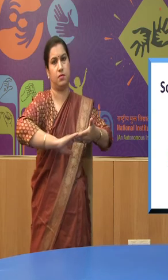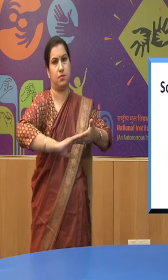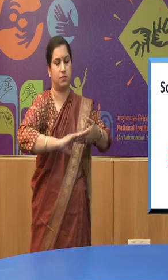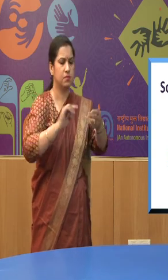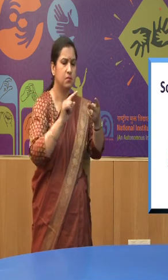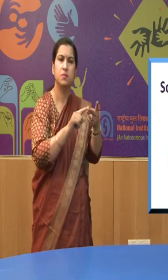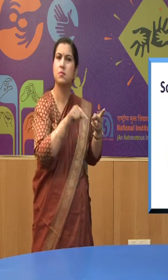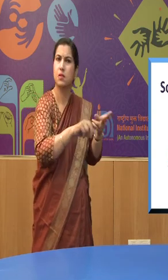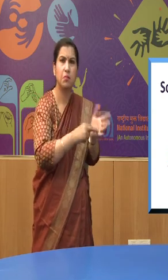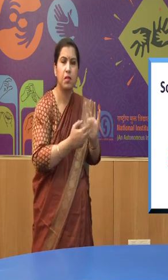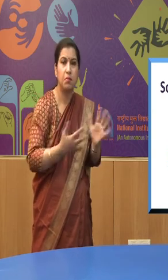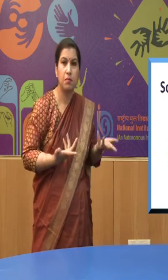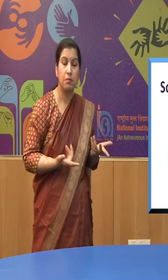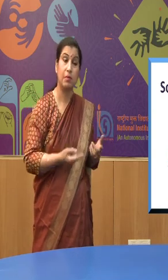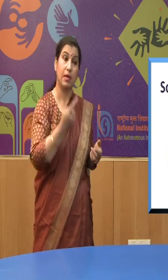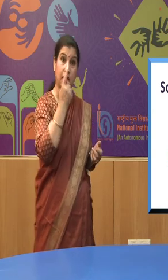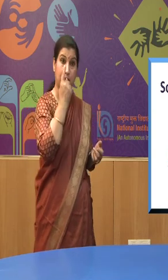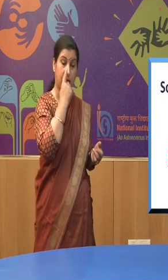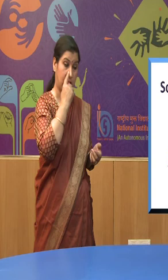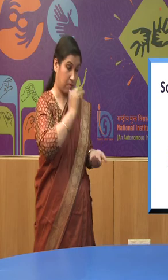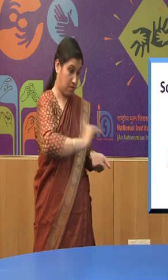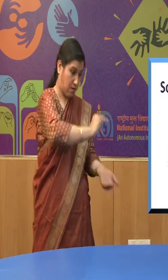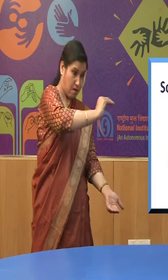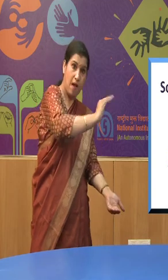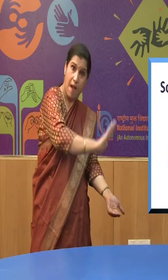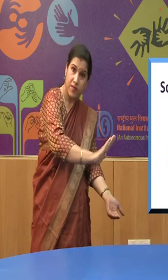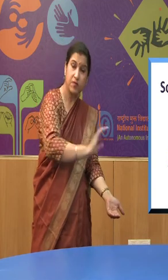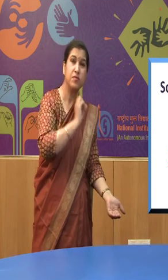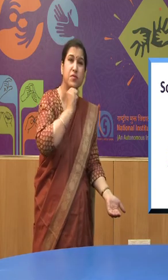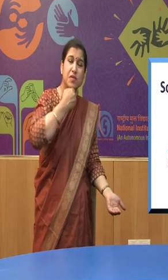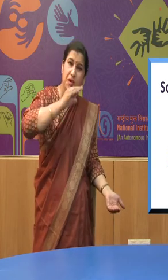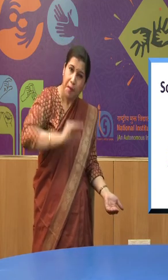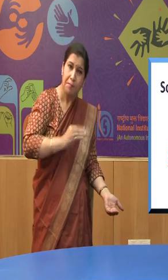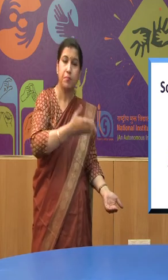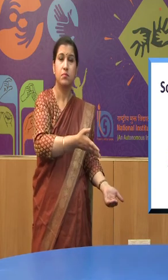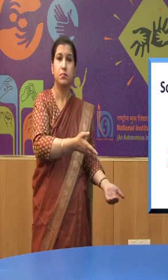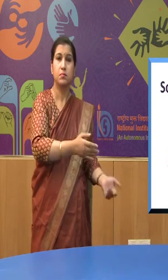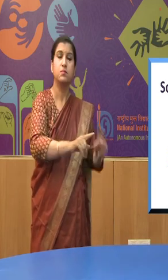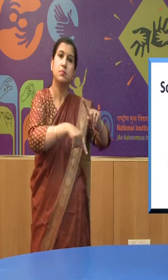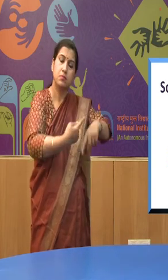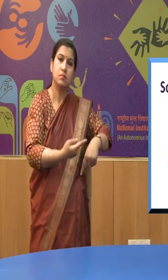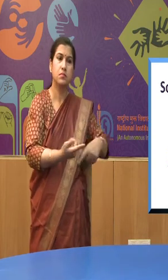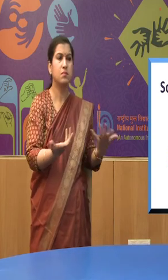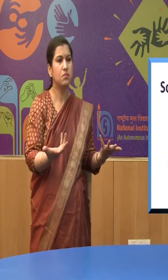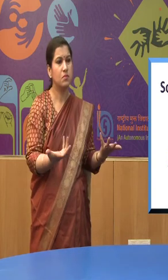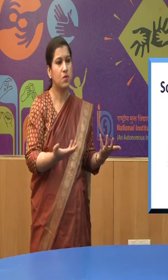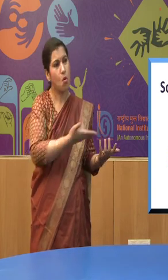This means marriage of girls at a very young age, and this was very